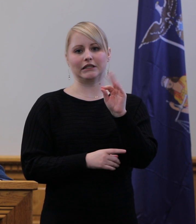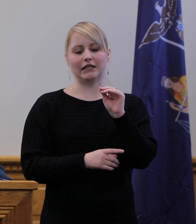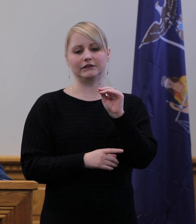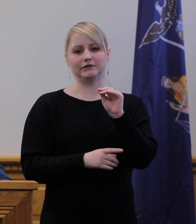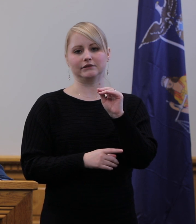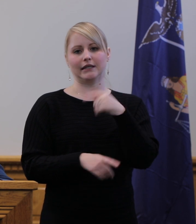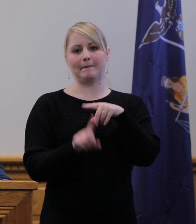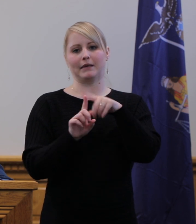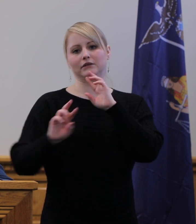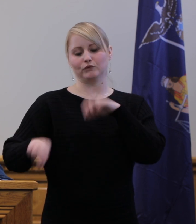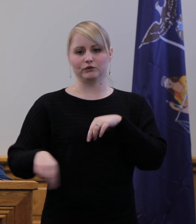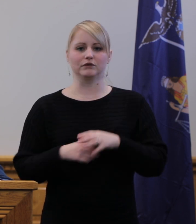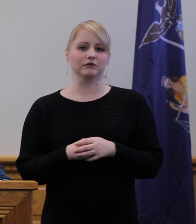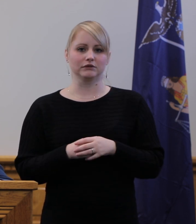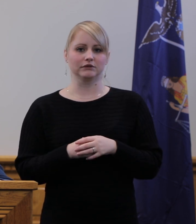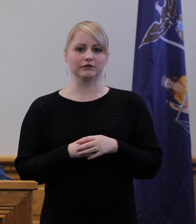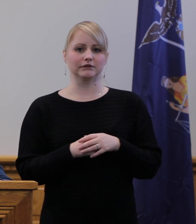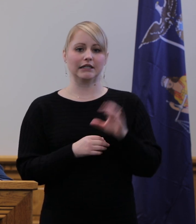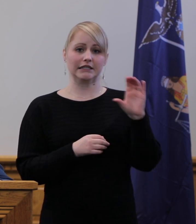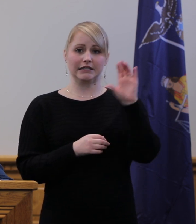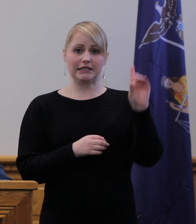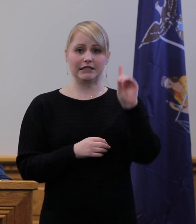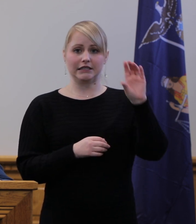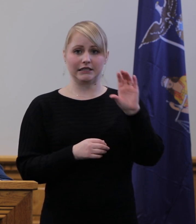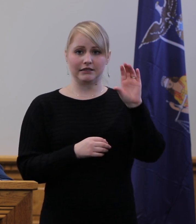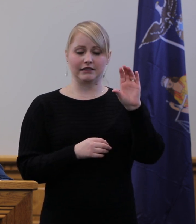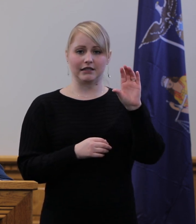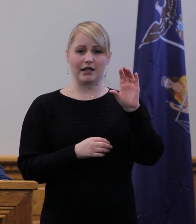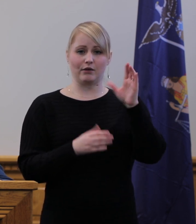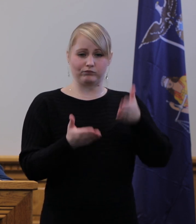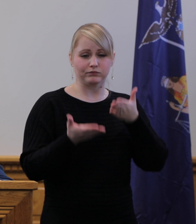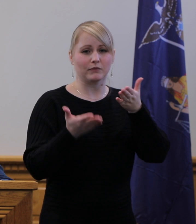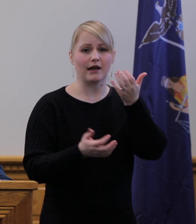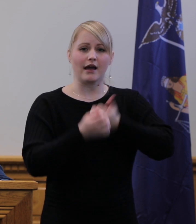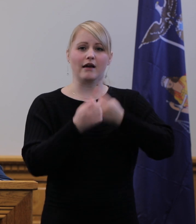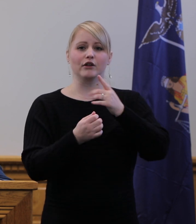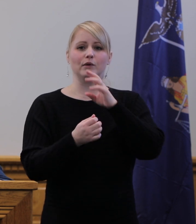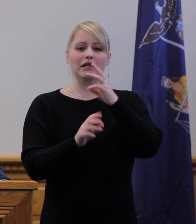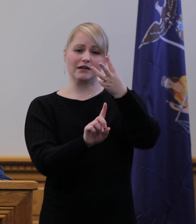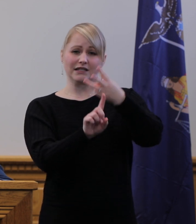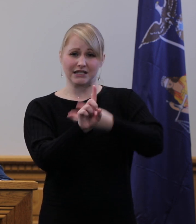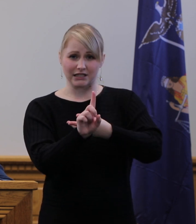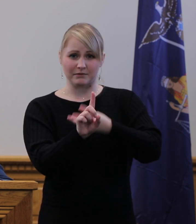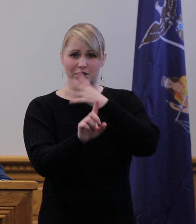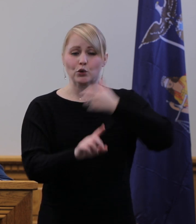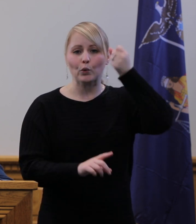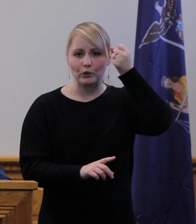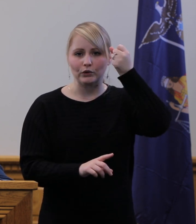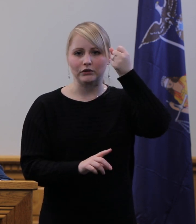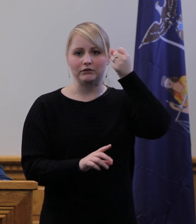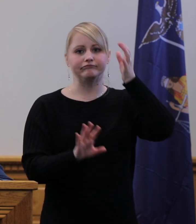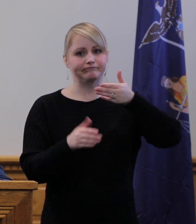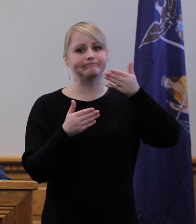results. The Center for Disease Control recommends that everyone older than 6 months of age get a flu shot this year. The health